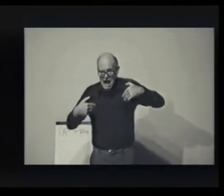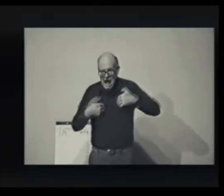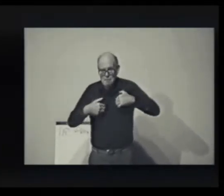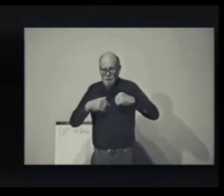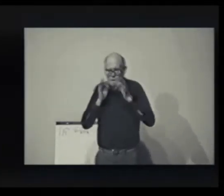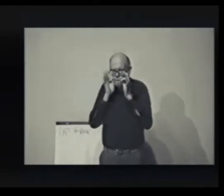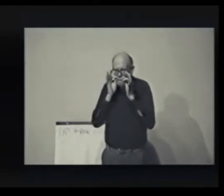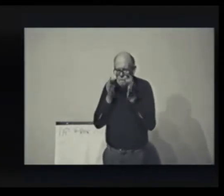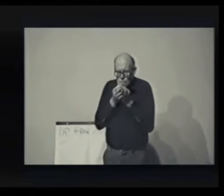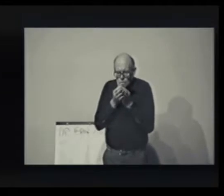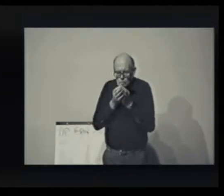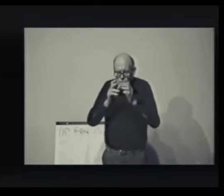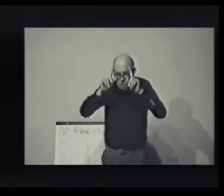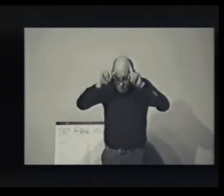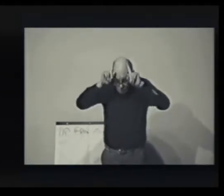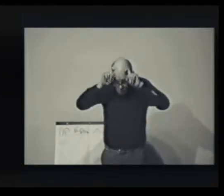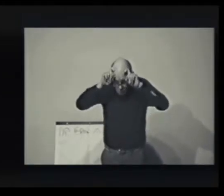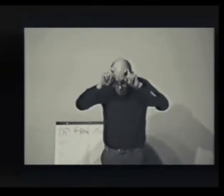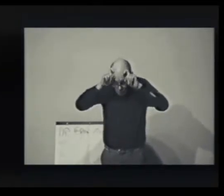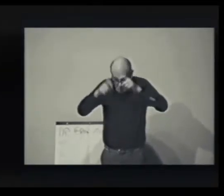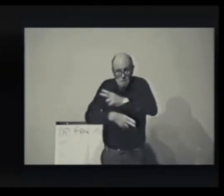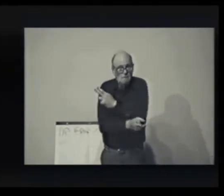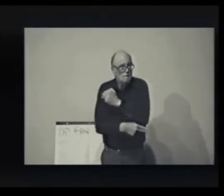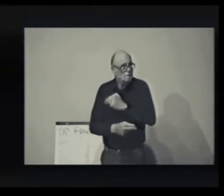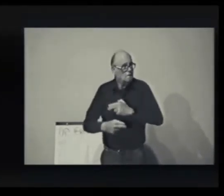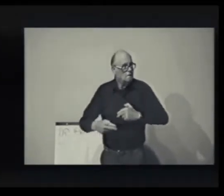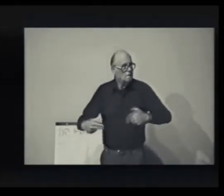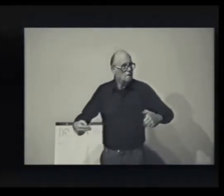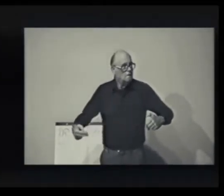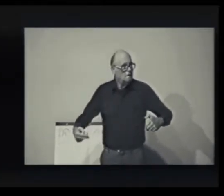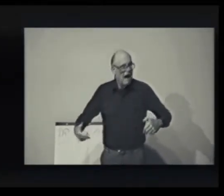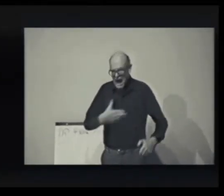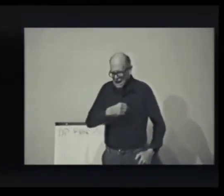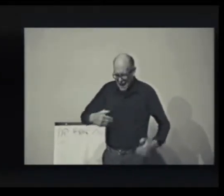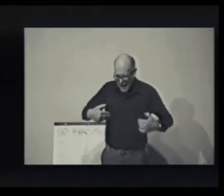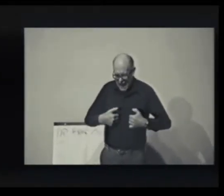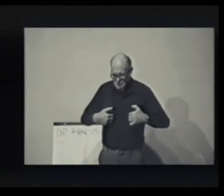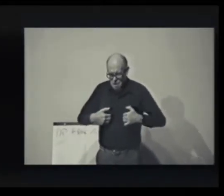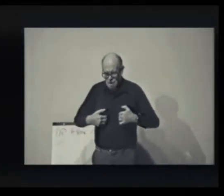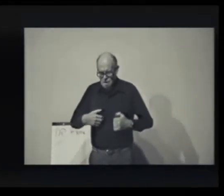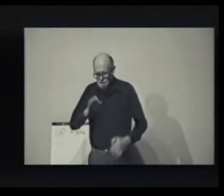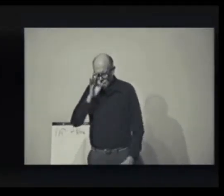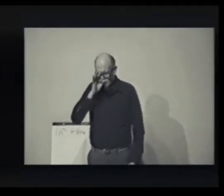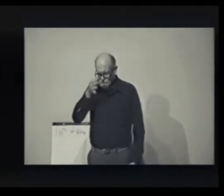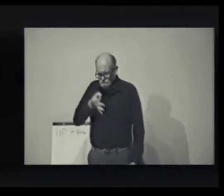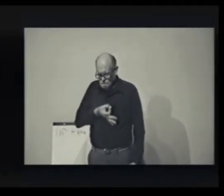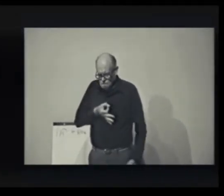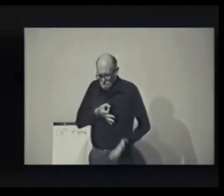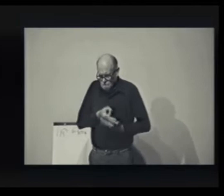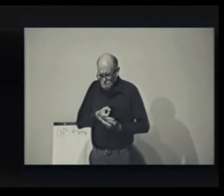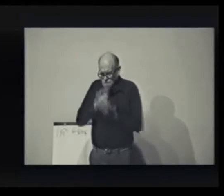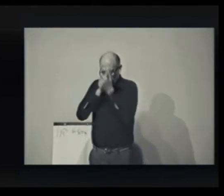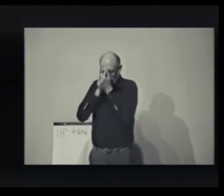All mimsy were the borogoves, and the mumarath out grave.